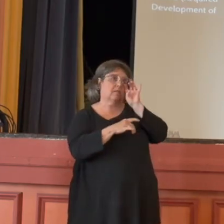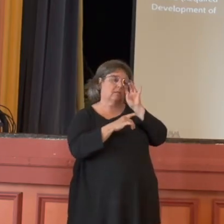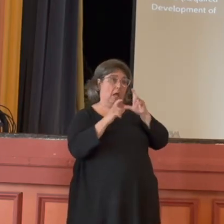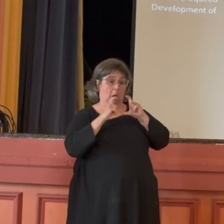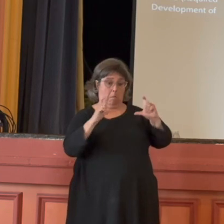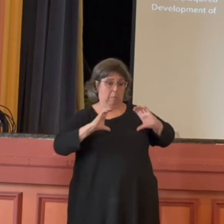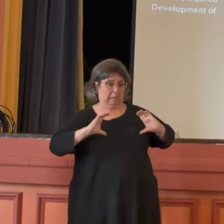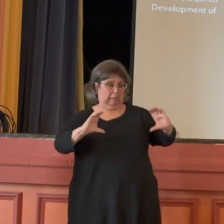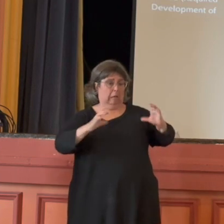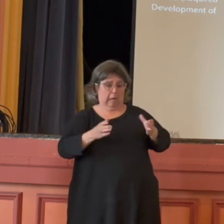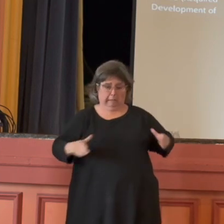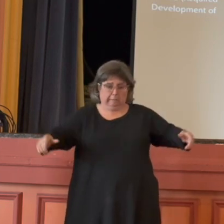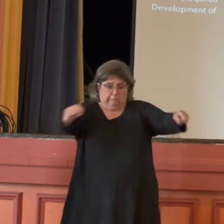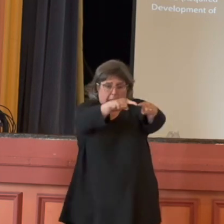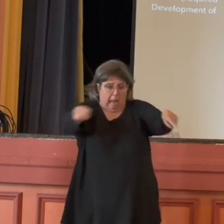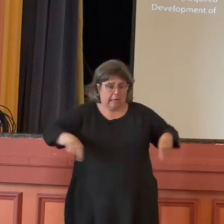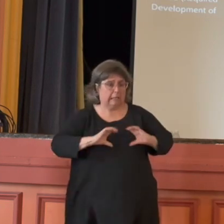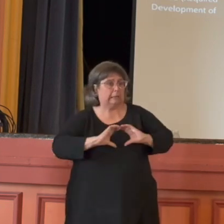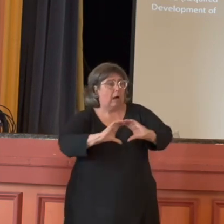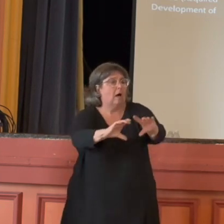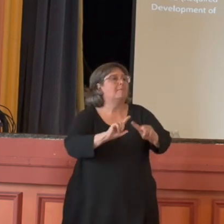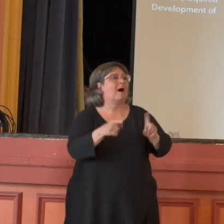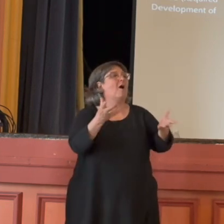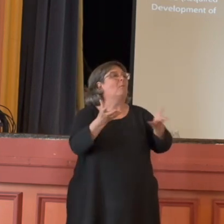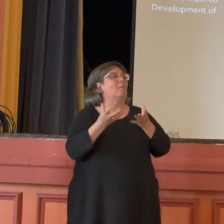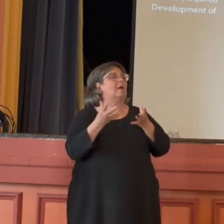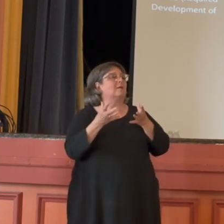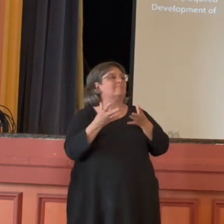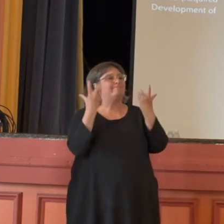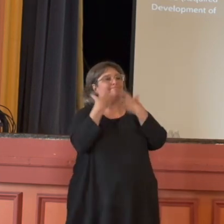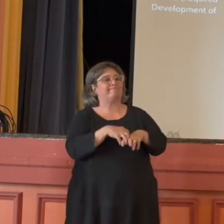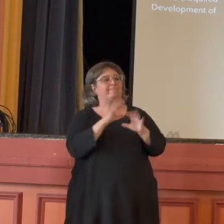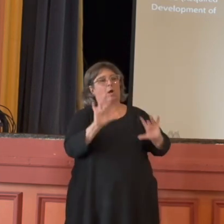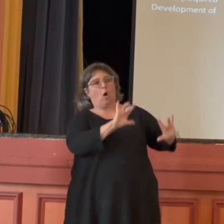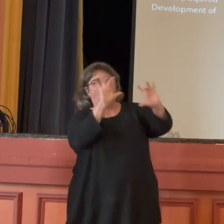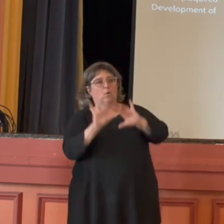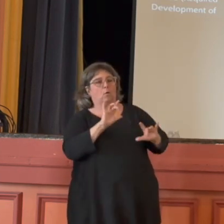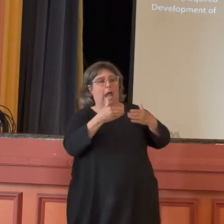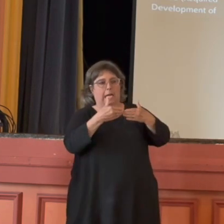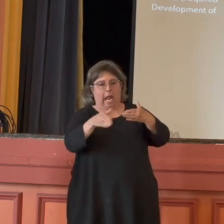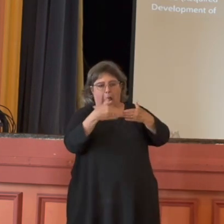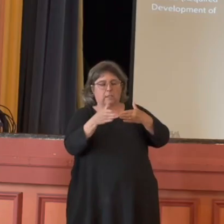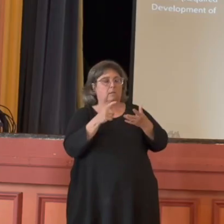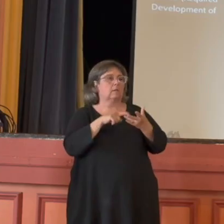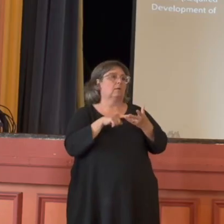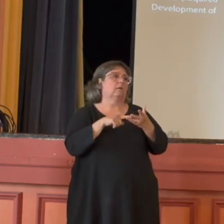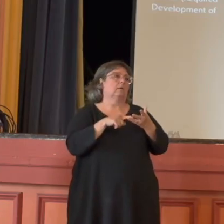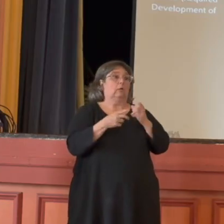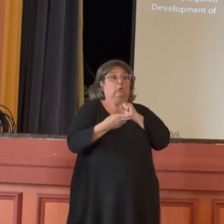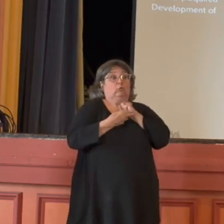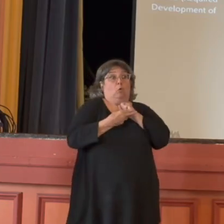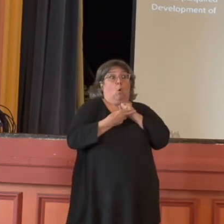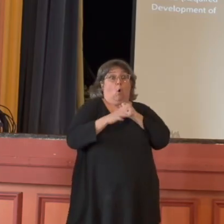big storage tanks and tunnels, but we want to incorporate computers and gates and